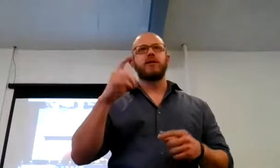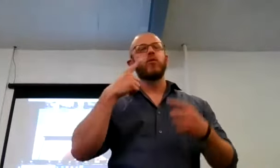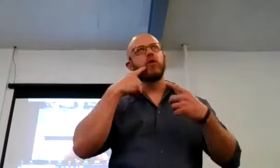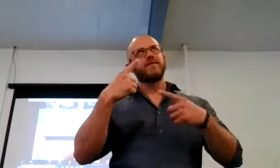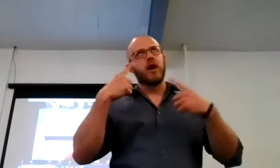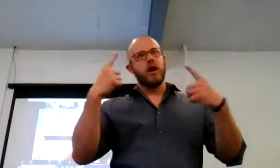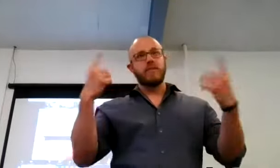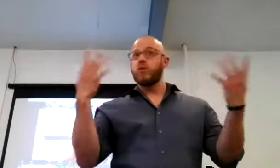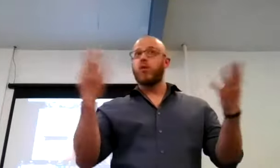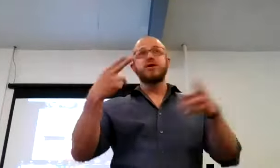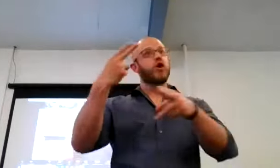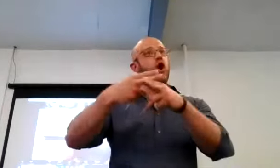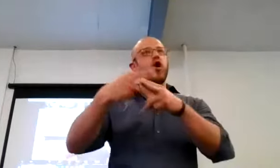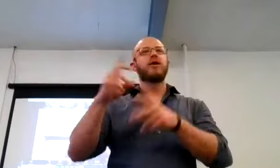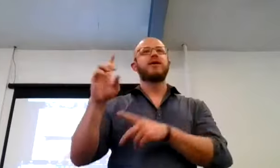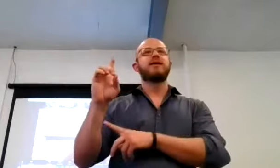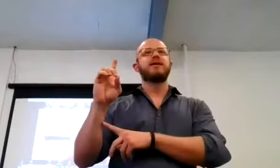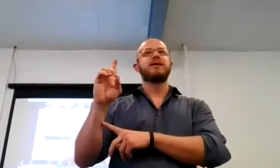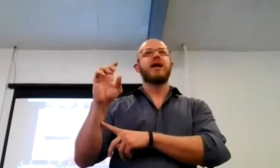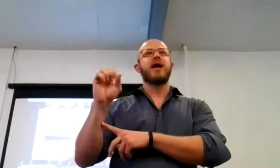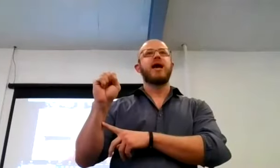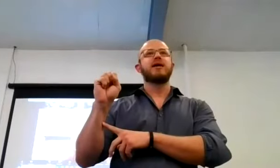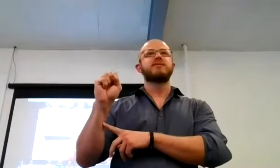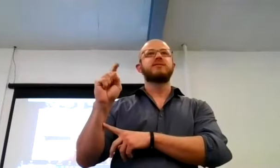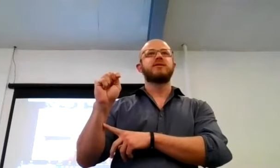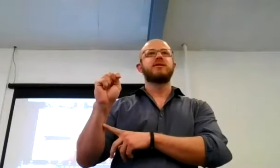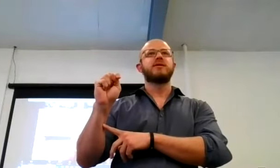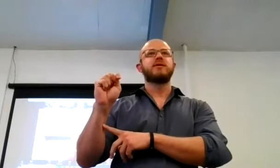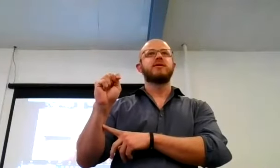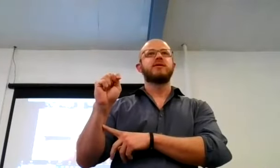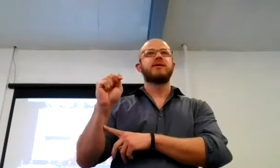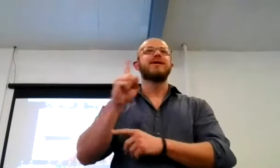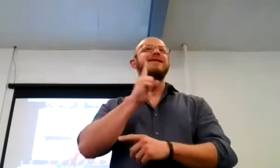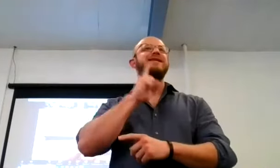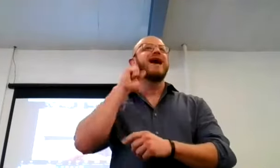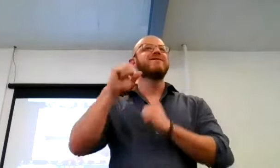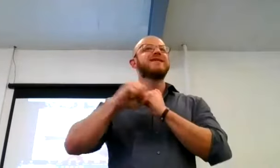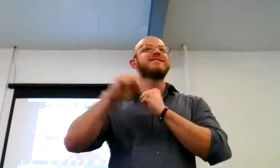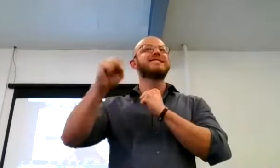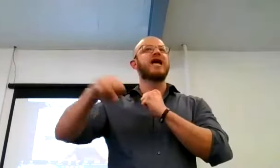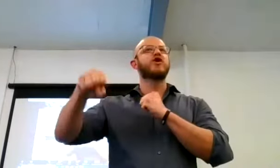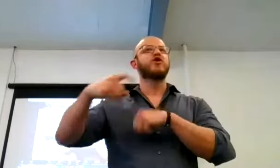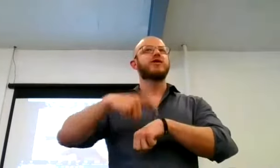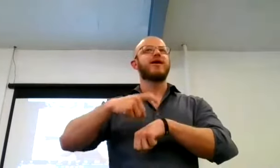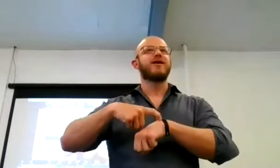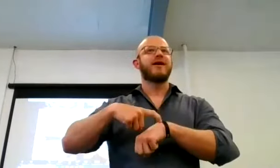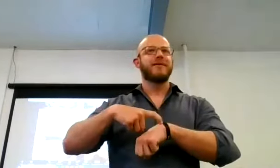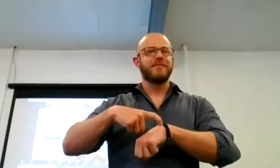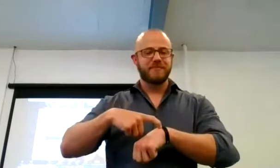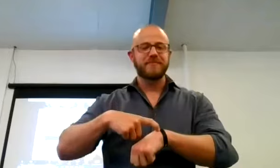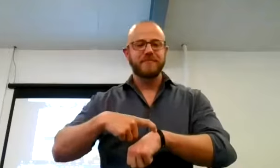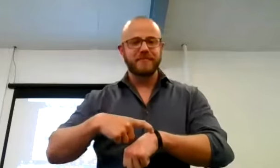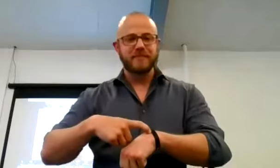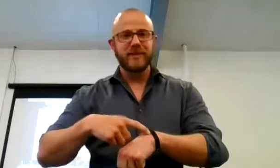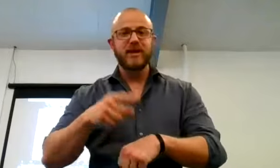goodbye. When it comes to goodbye, finally, before it was actually DST, Deaf Standard Time. So